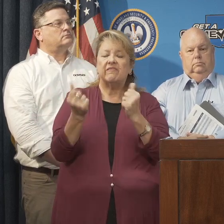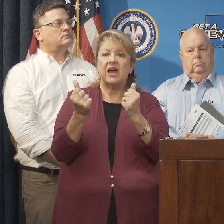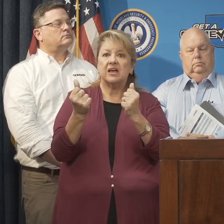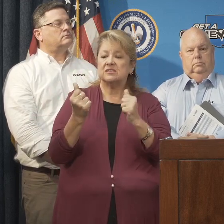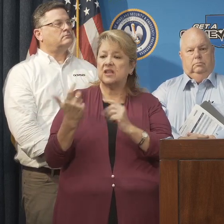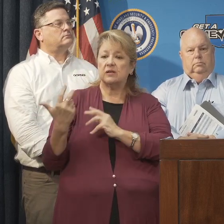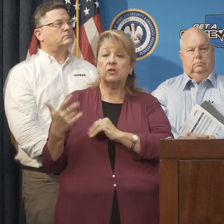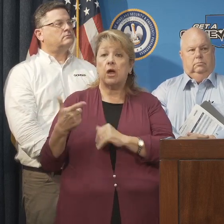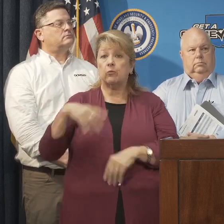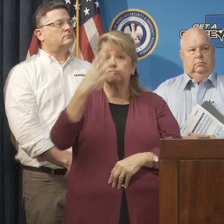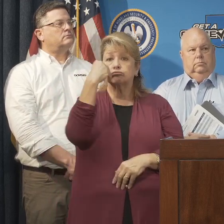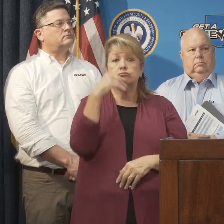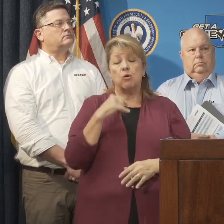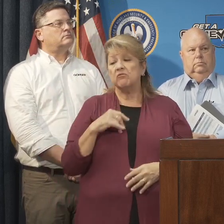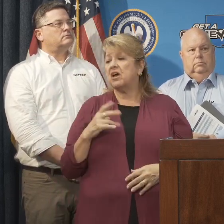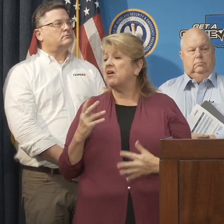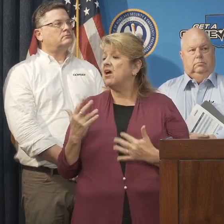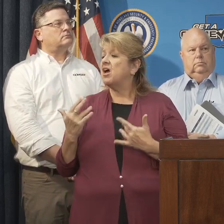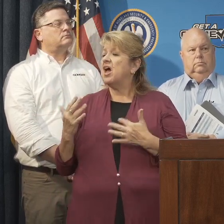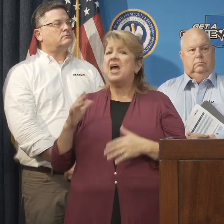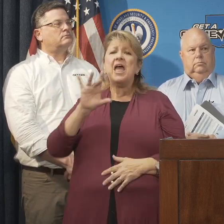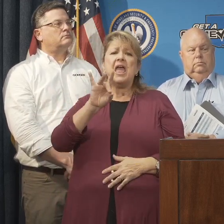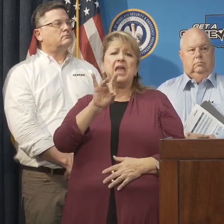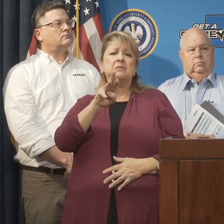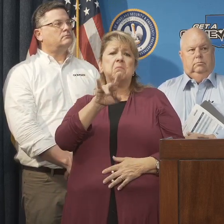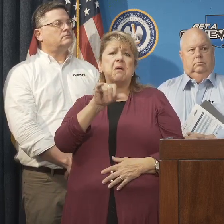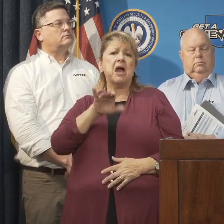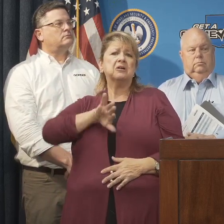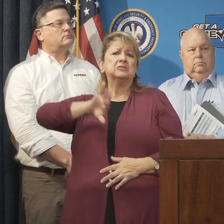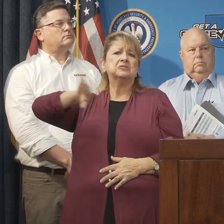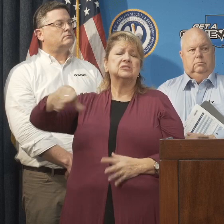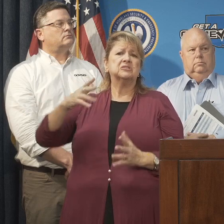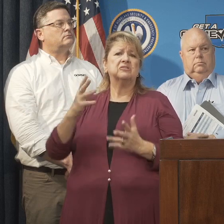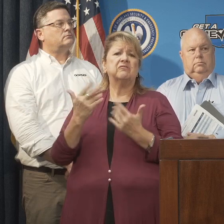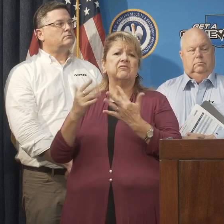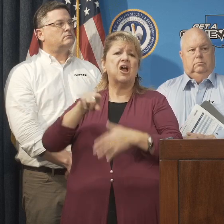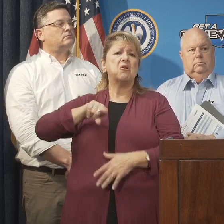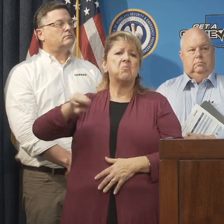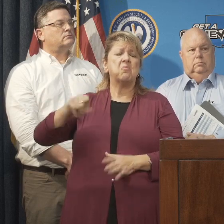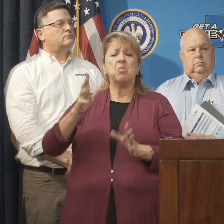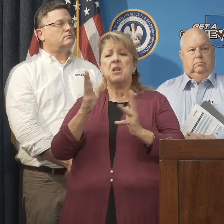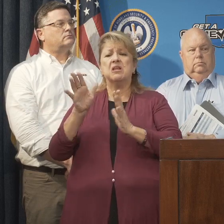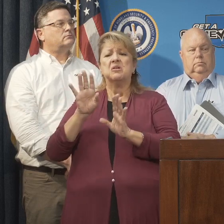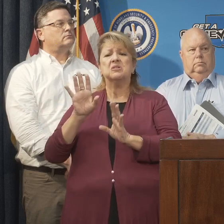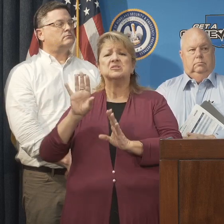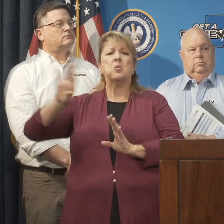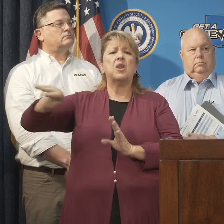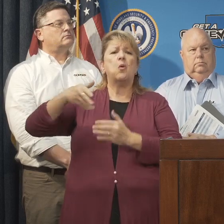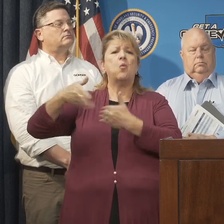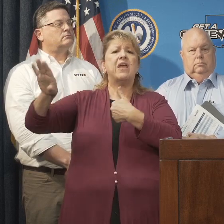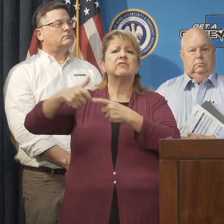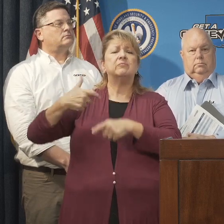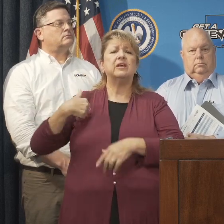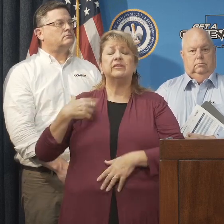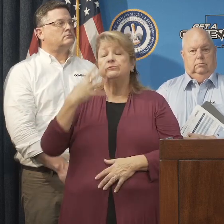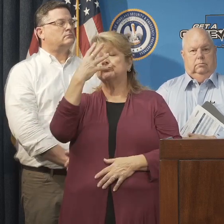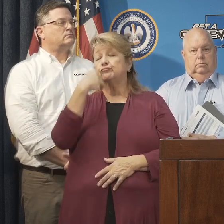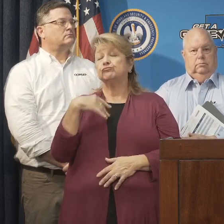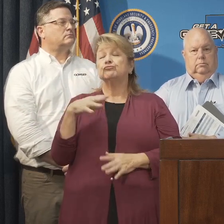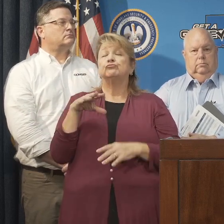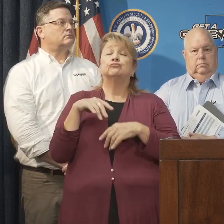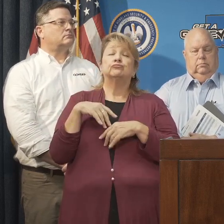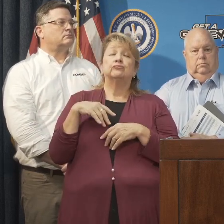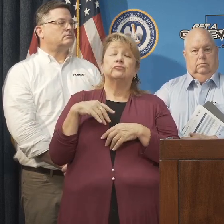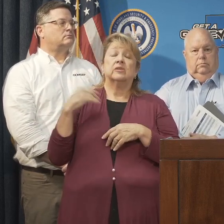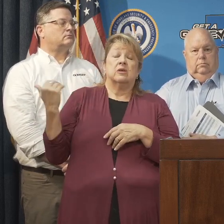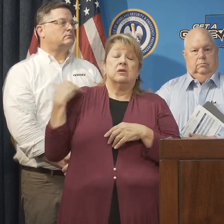You can go to bed thinking the fire is 8 miles away from you and going in the opposite direction, and at some point during the night, somebody's going to be getting you out of bed and telling